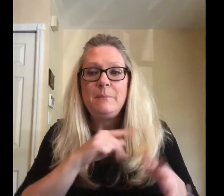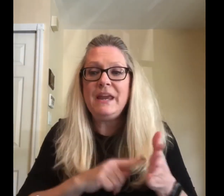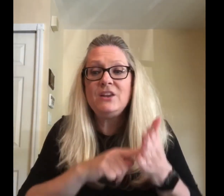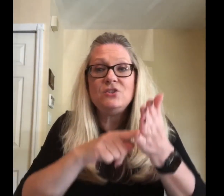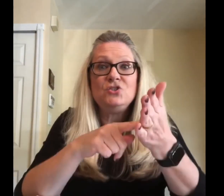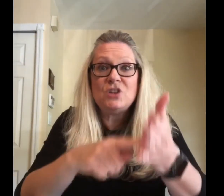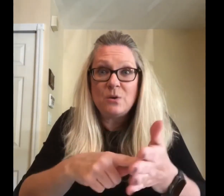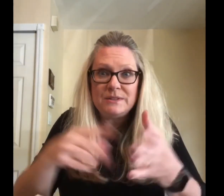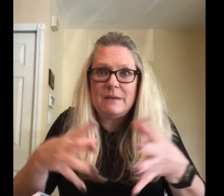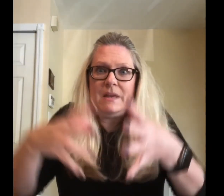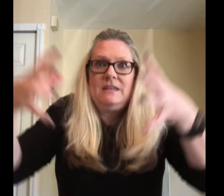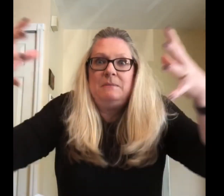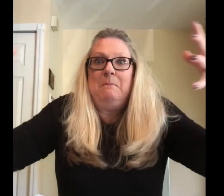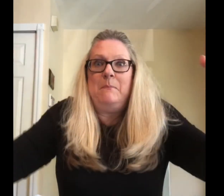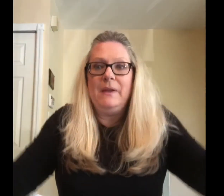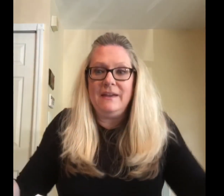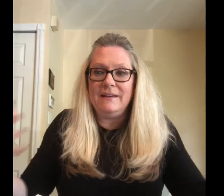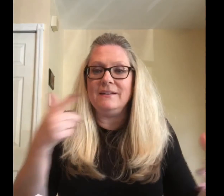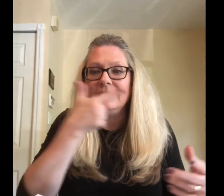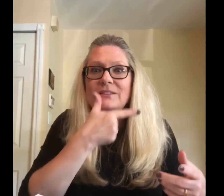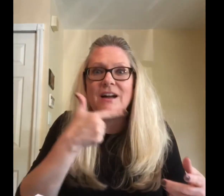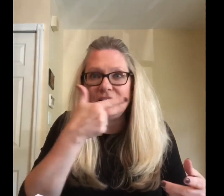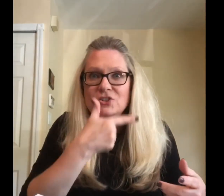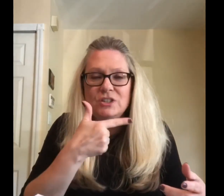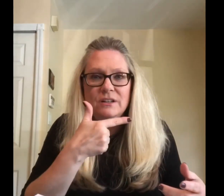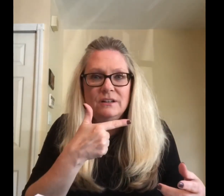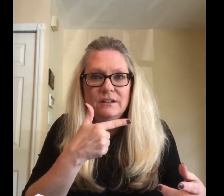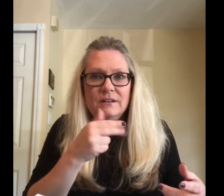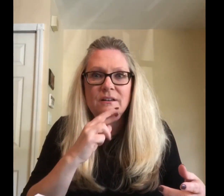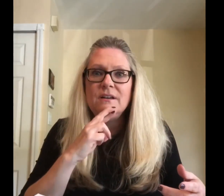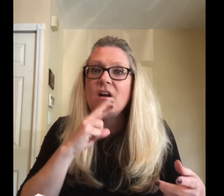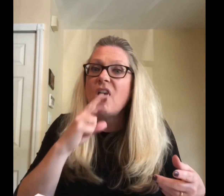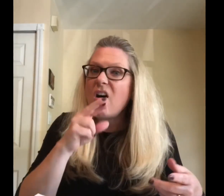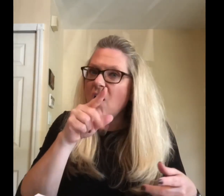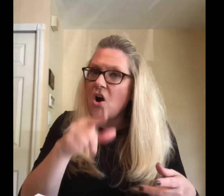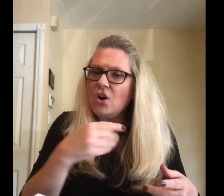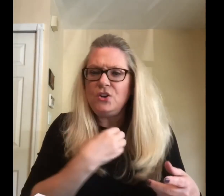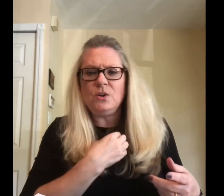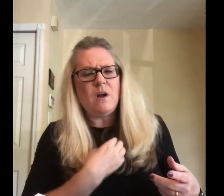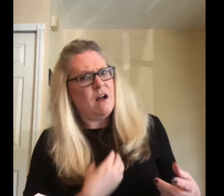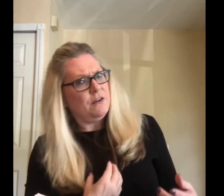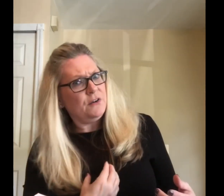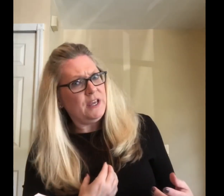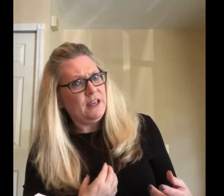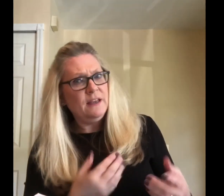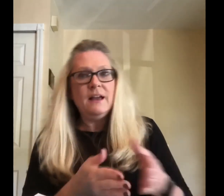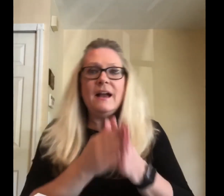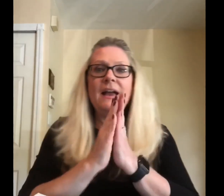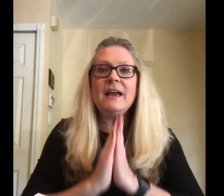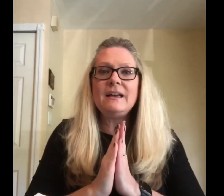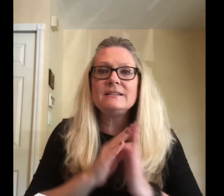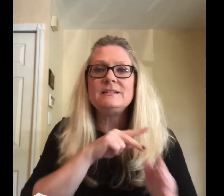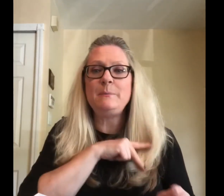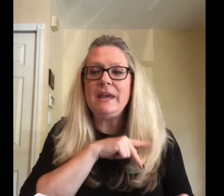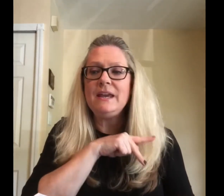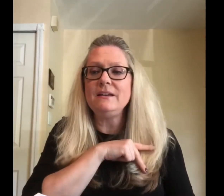Pete shows them his big lunch. Are you hungry? Asks Pete.